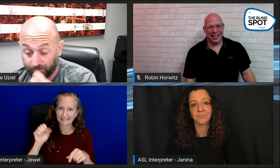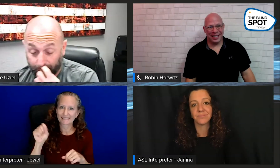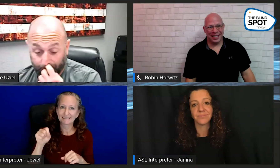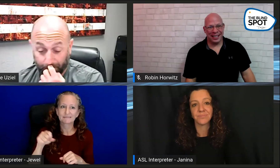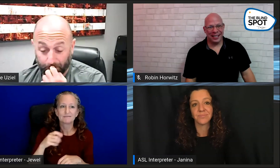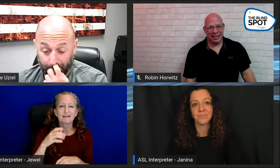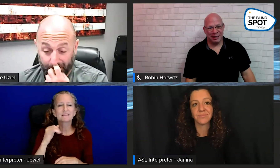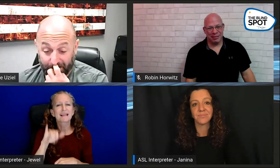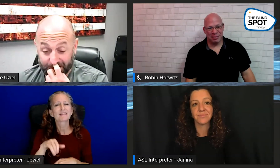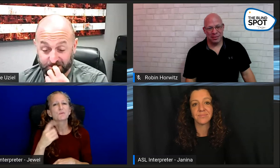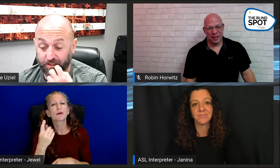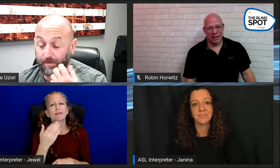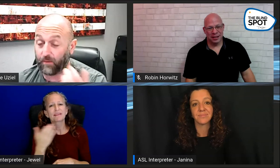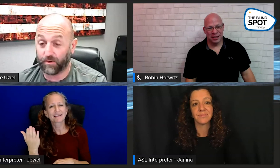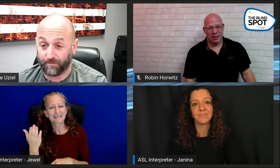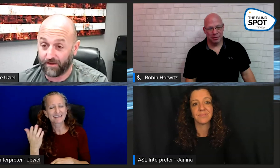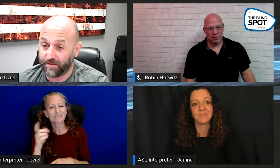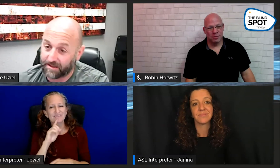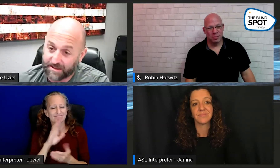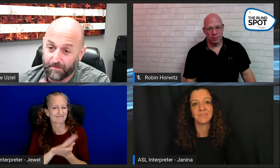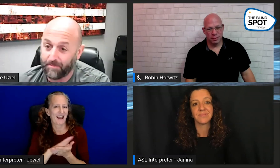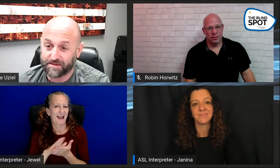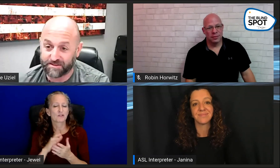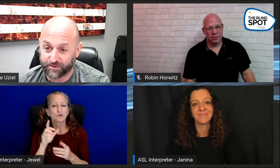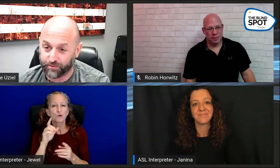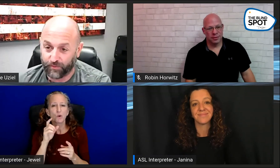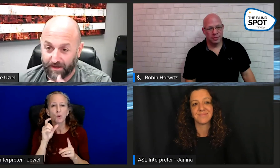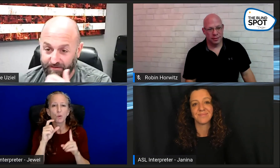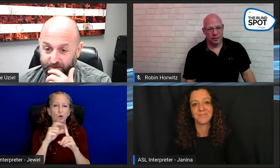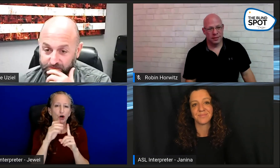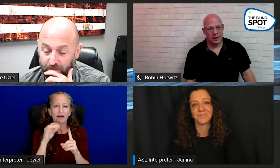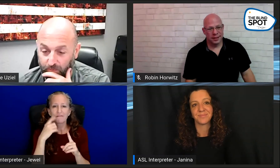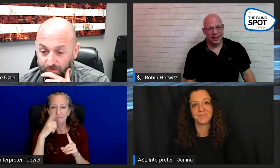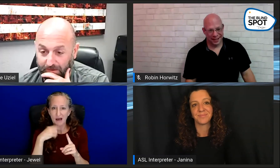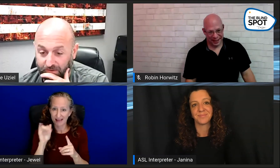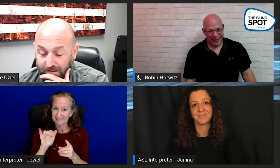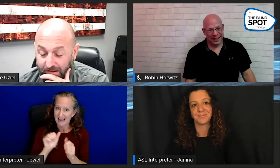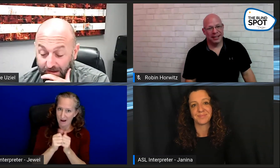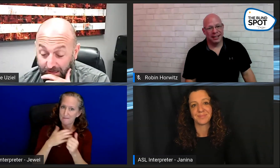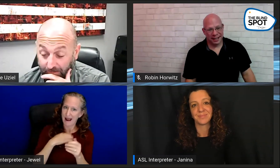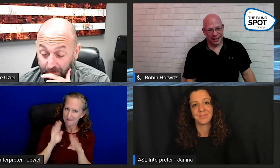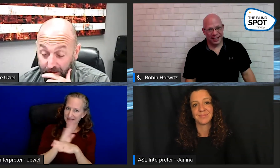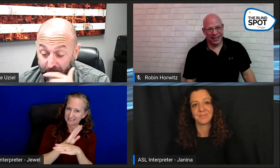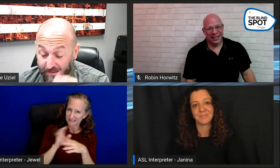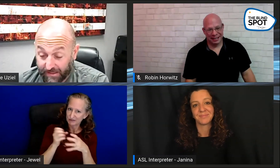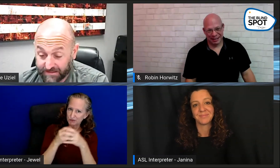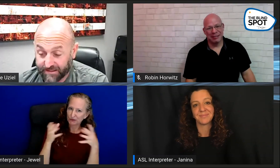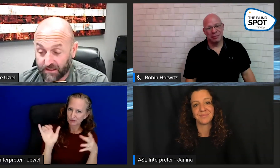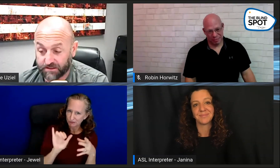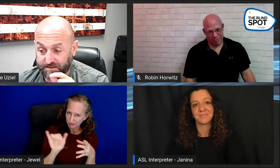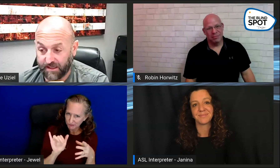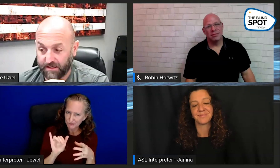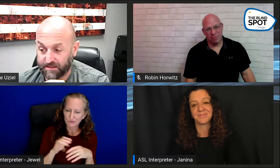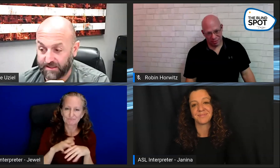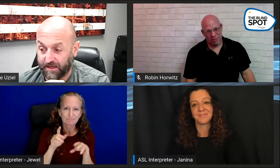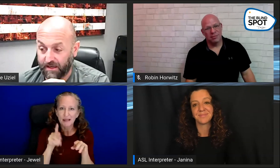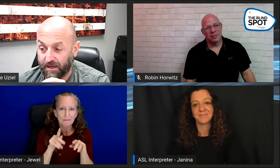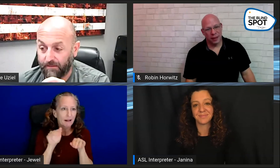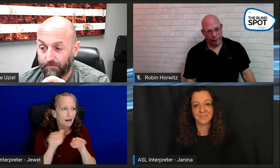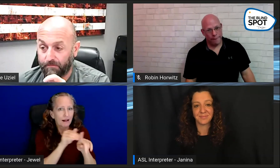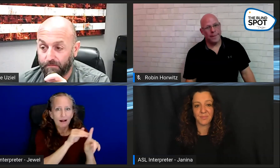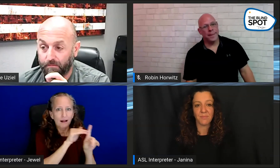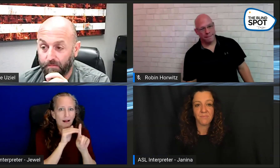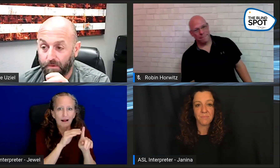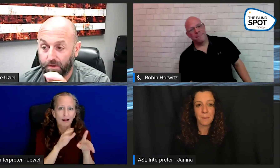that is good about word of mouth. And that's how my business grew the way it did, was all word of mouth. The last thing I'll just state is